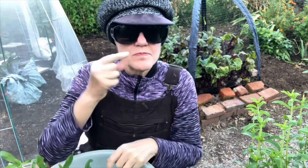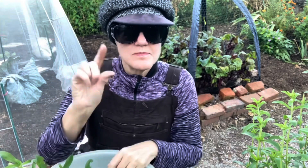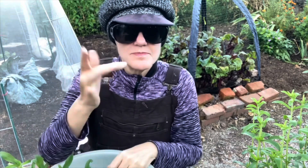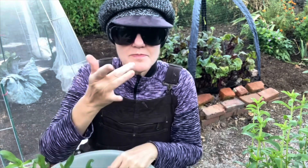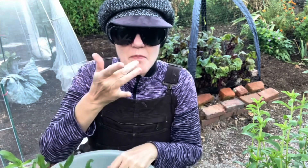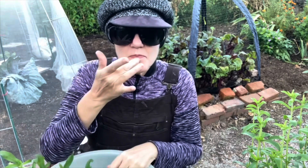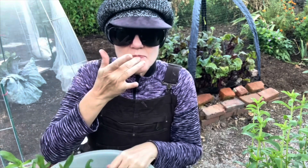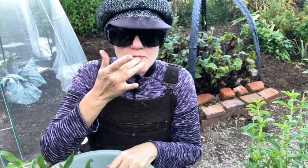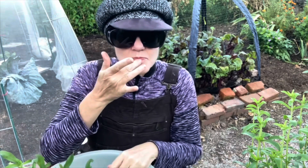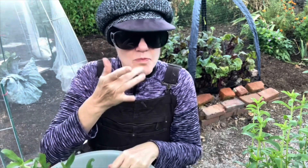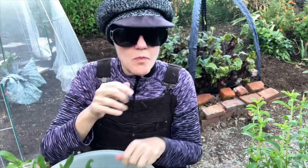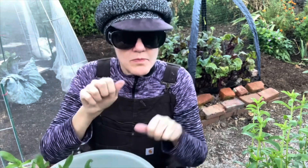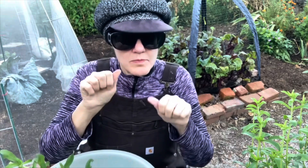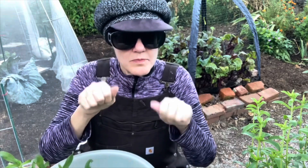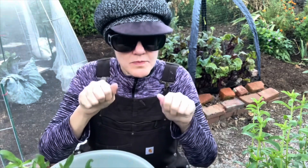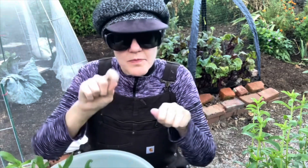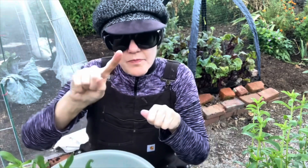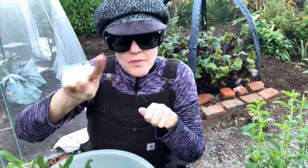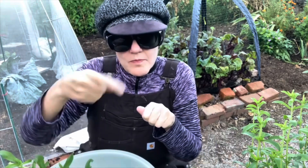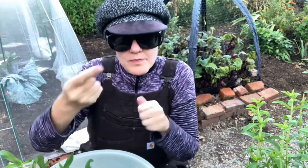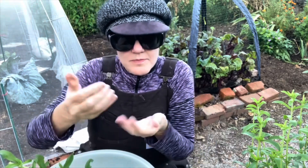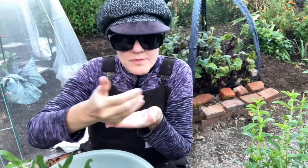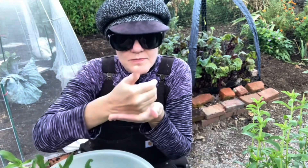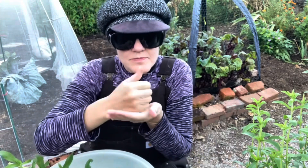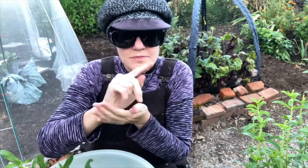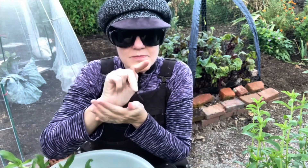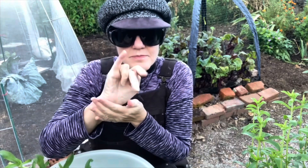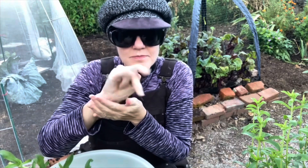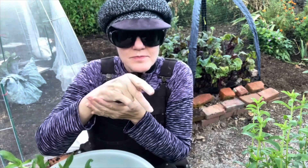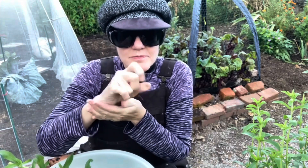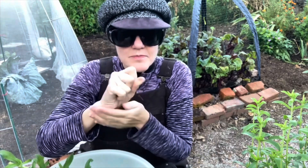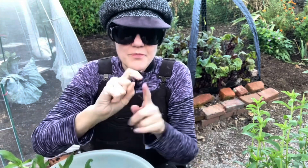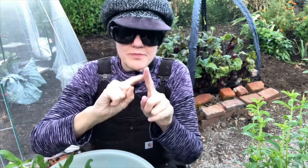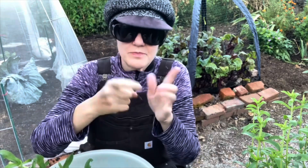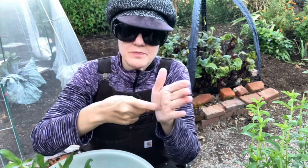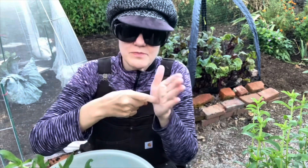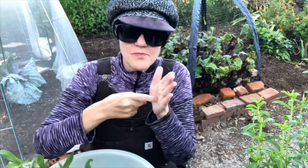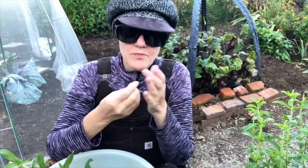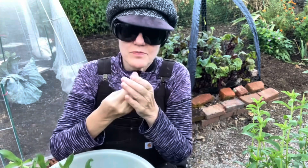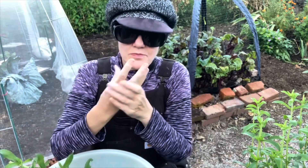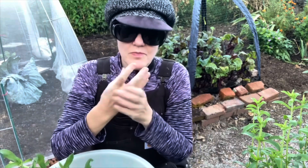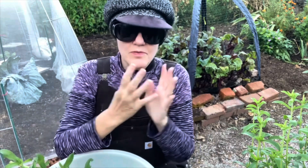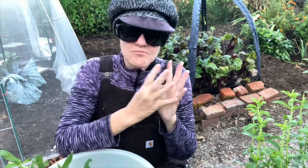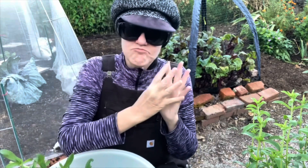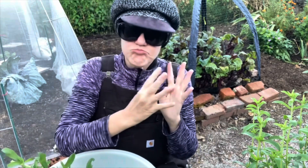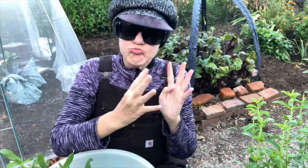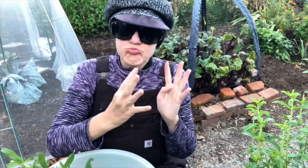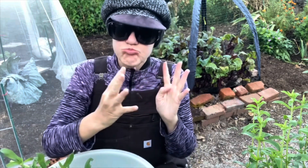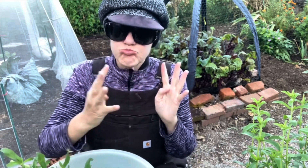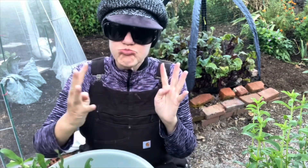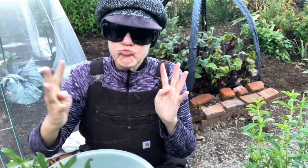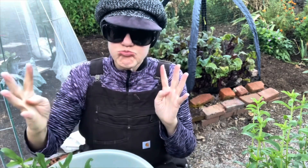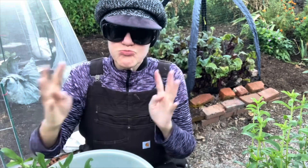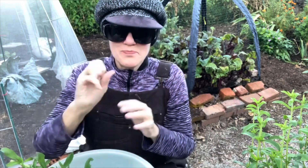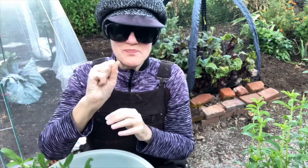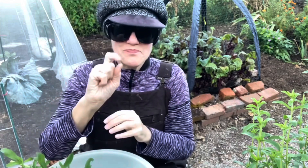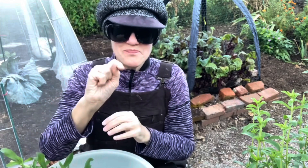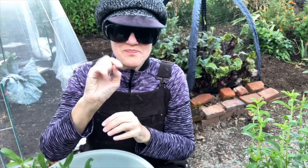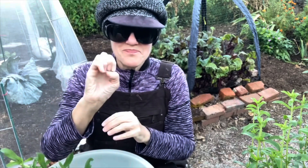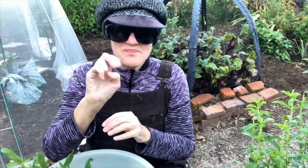There's no green taste. So it's possible just to harvest the tips, but that's going to require growing a